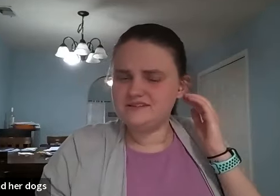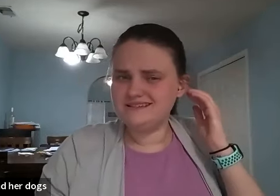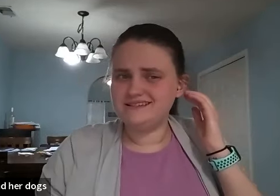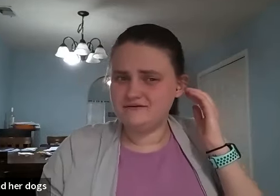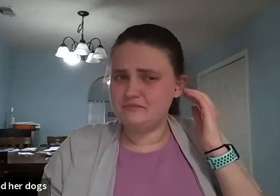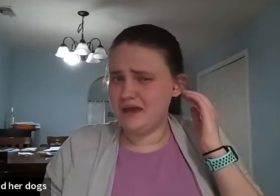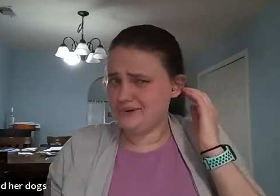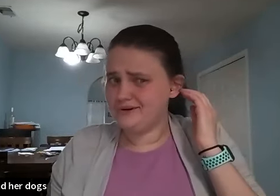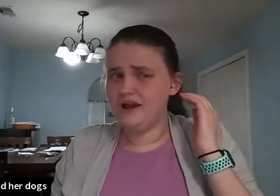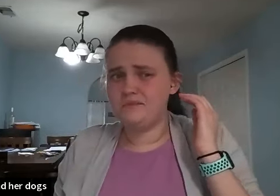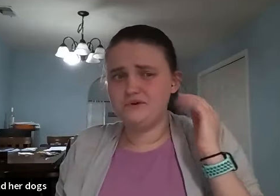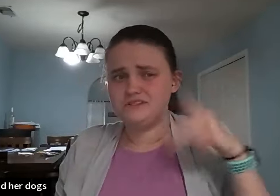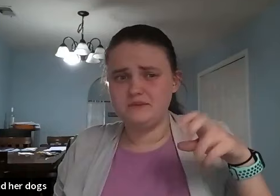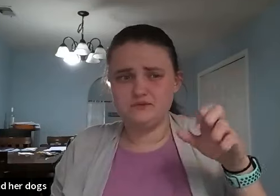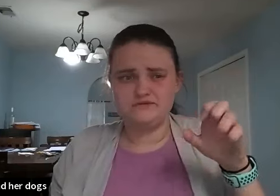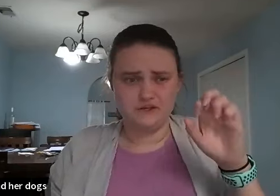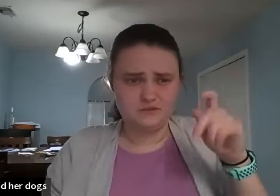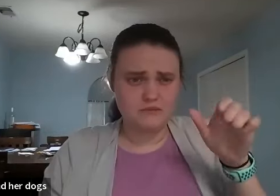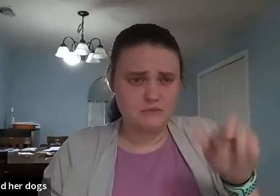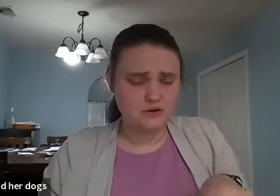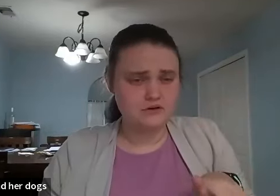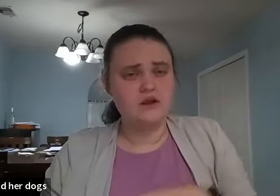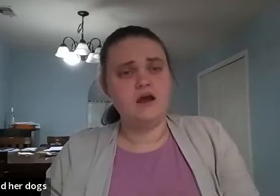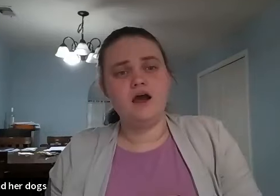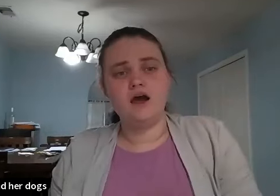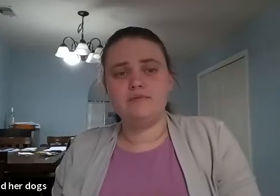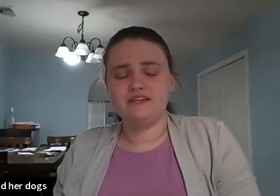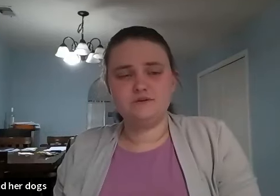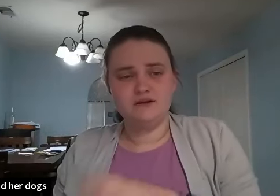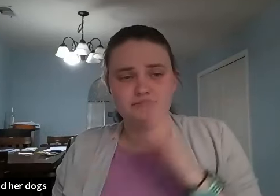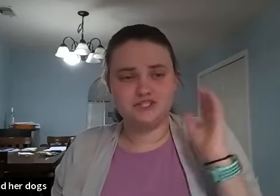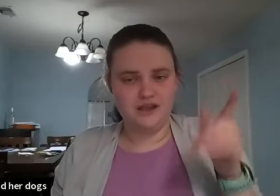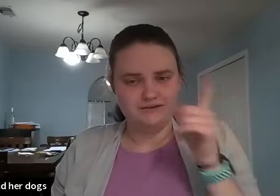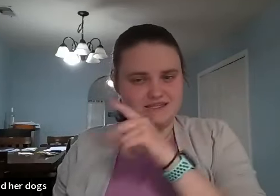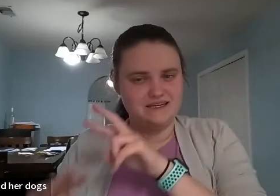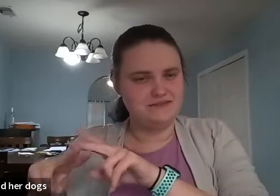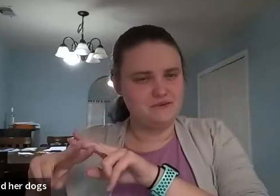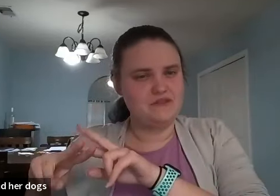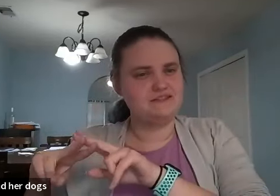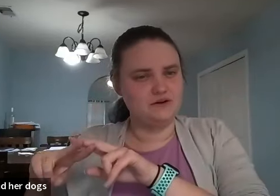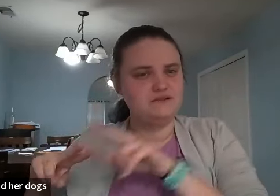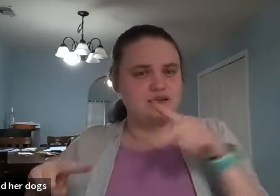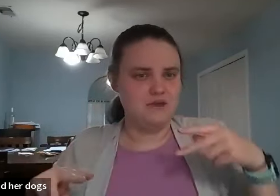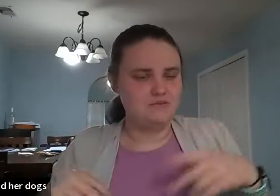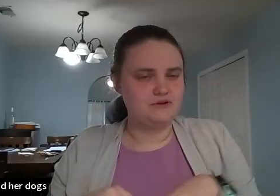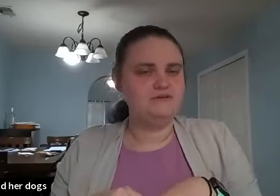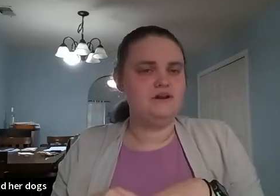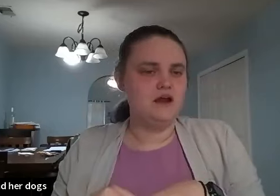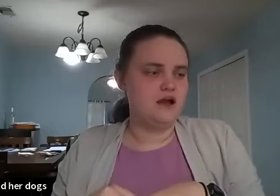I don't typically see a sign for pepper. Most of the time people fingerspell pepper. That is one I'll check because I didn't think about that, salt and pepper, but